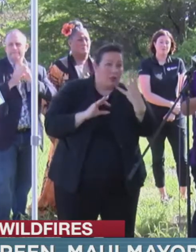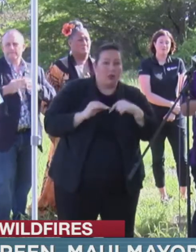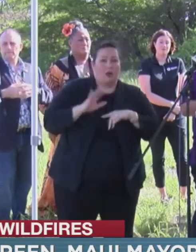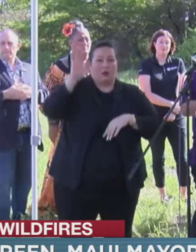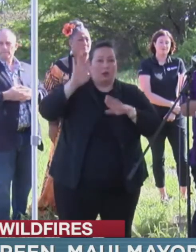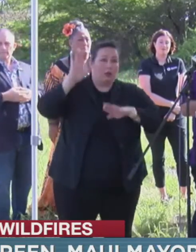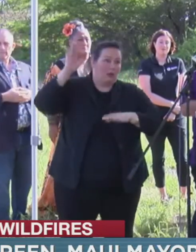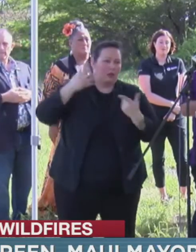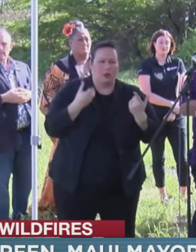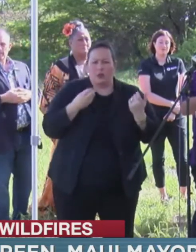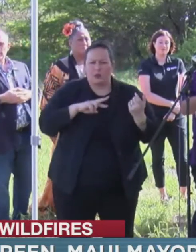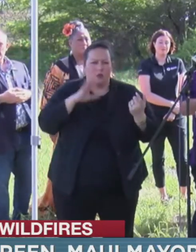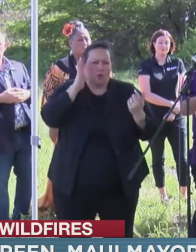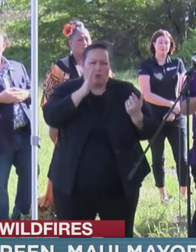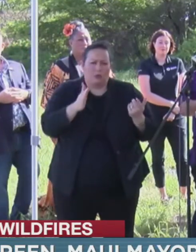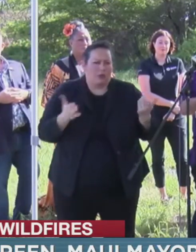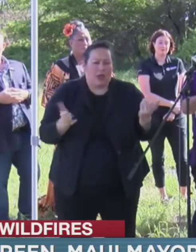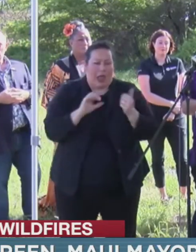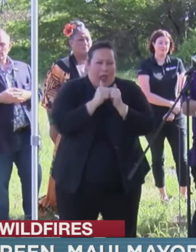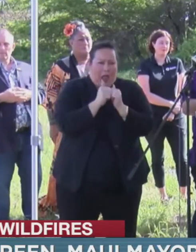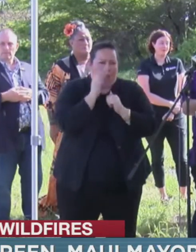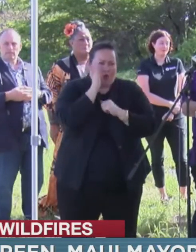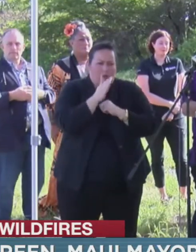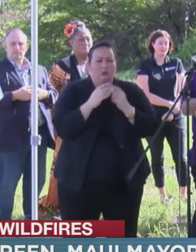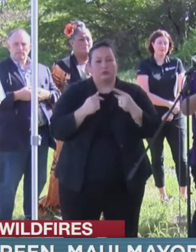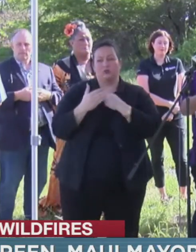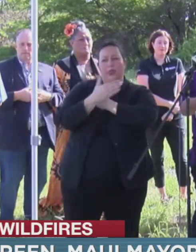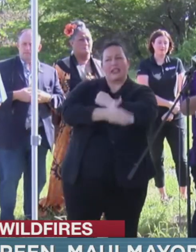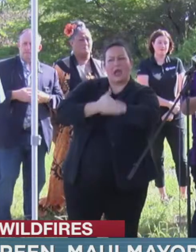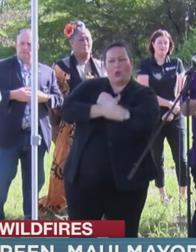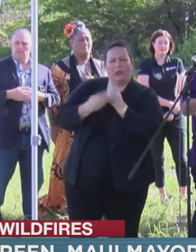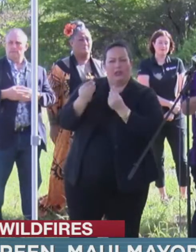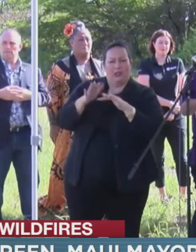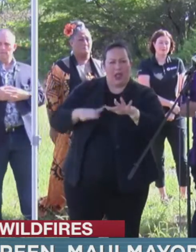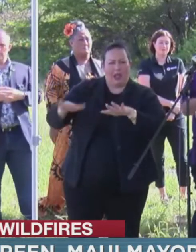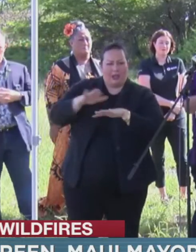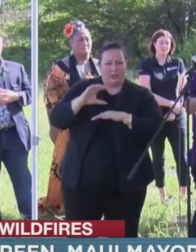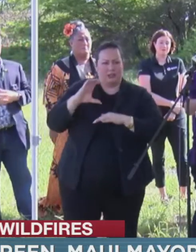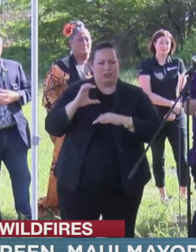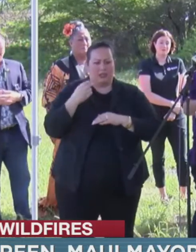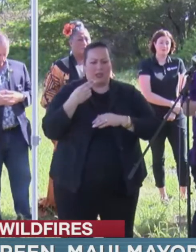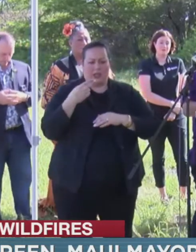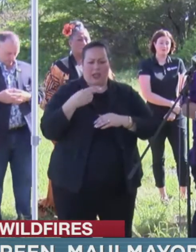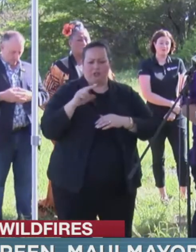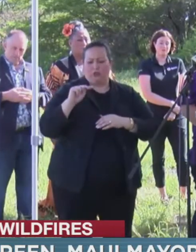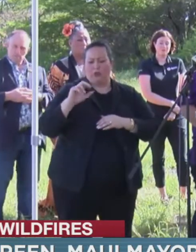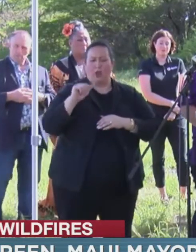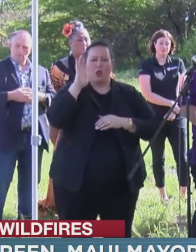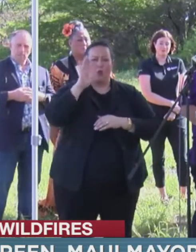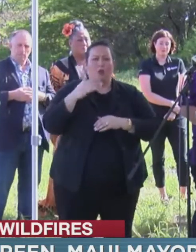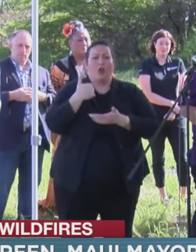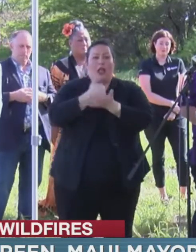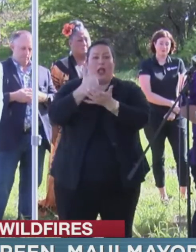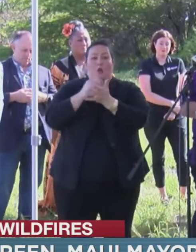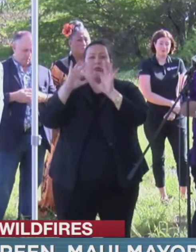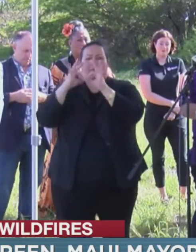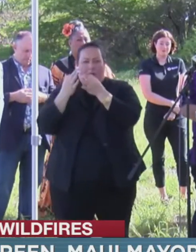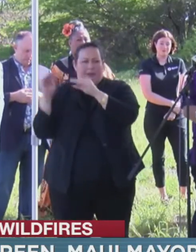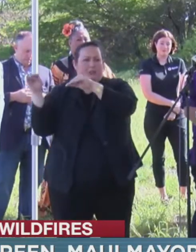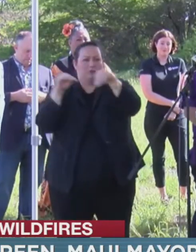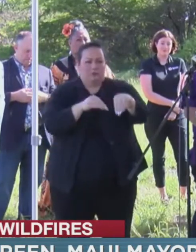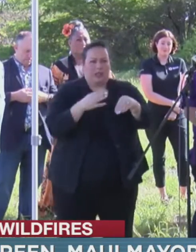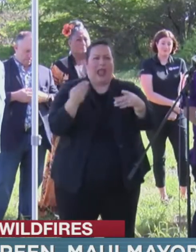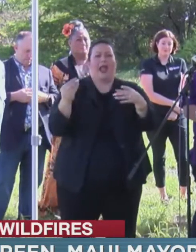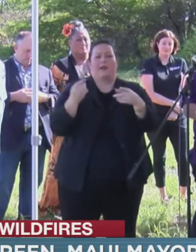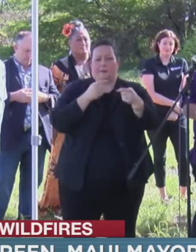land. Hawaii Community Foundation is going to be financially committing to purchasing the units, and CNHA will be helping with the getting the families into the units and